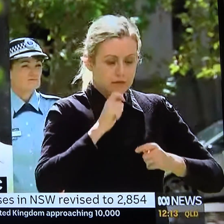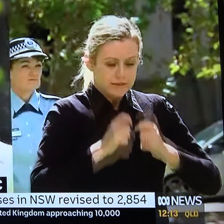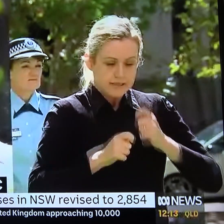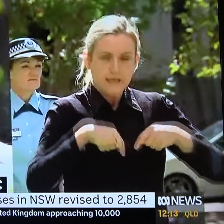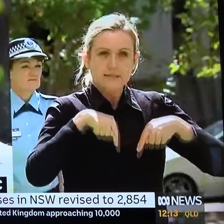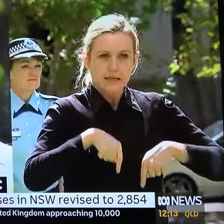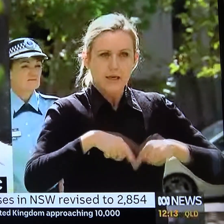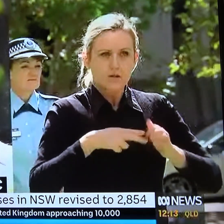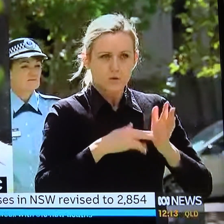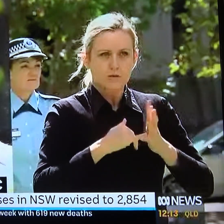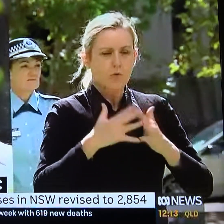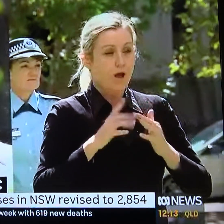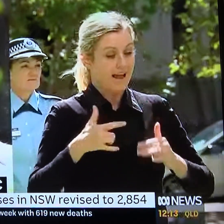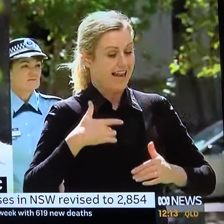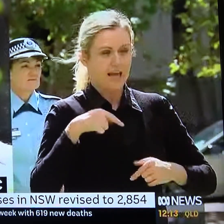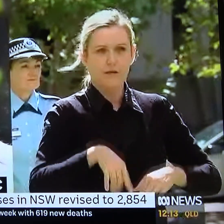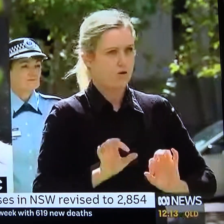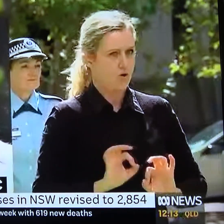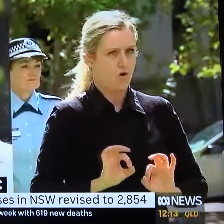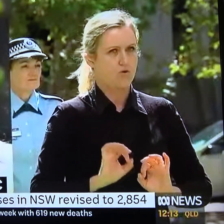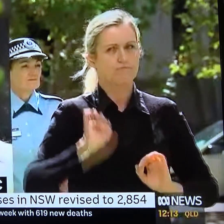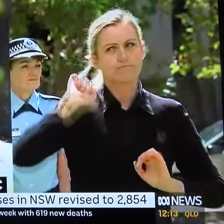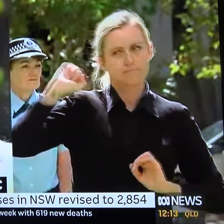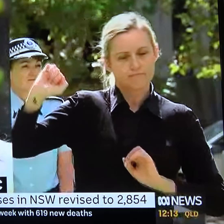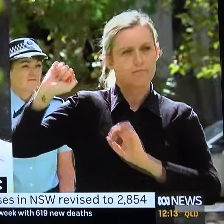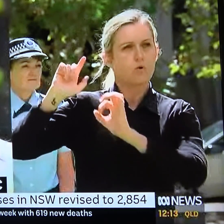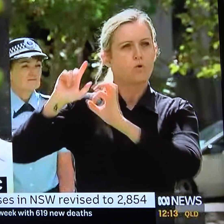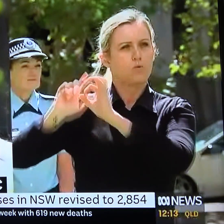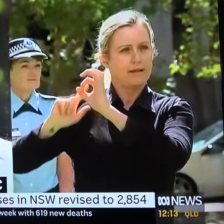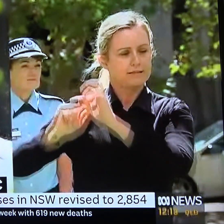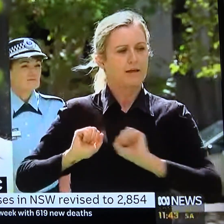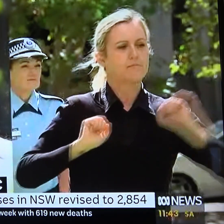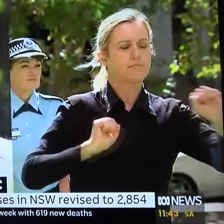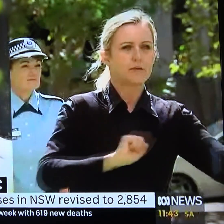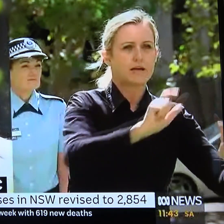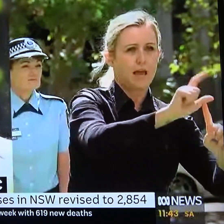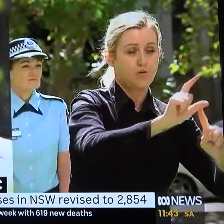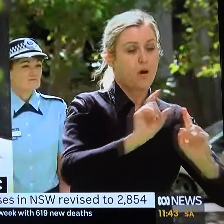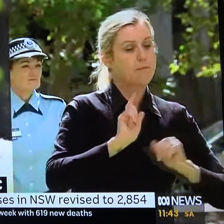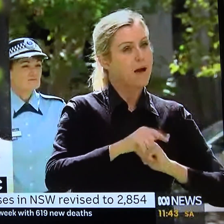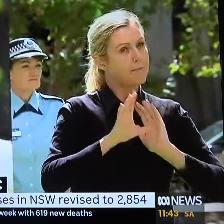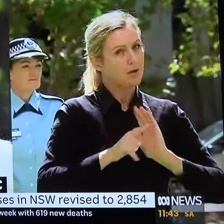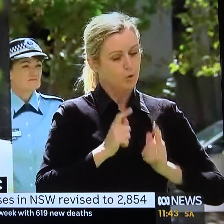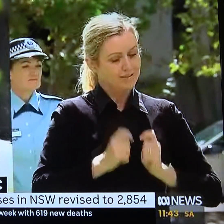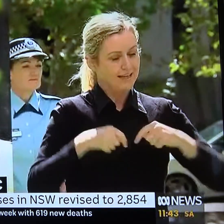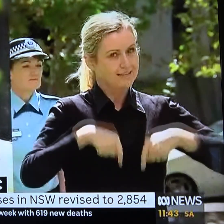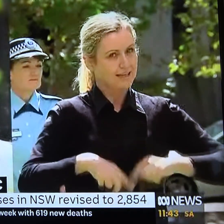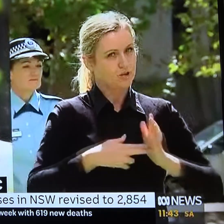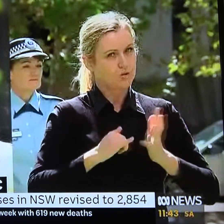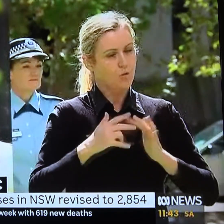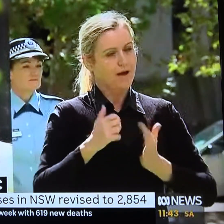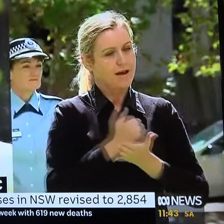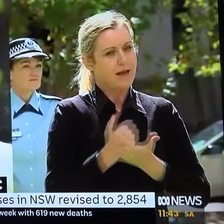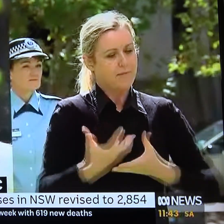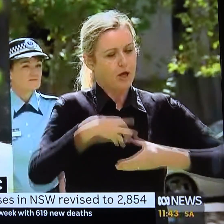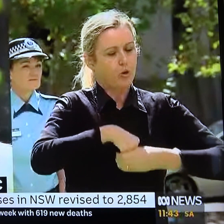to us, and we had counted them in the numbers from yesterday. That makes a total of 9. So those